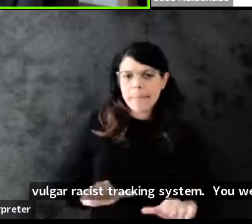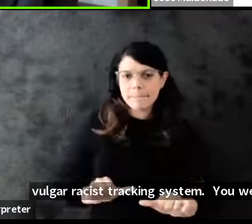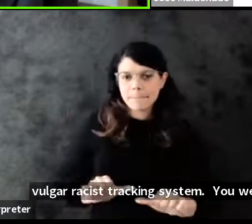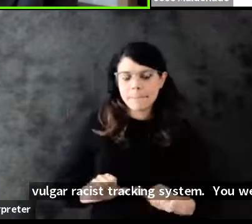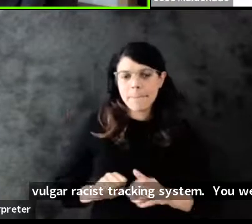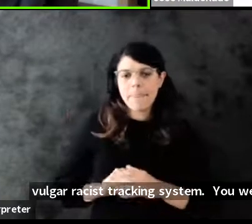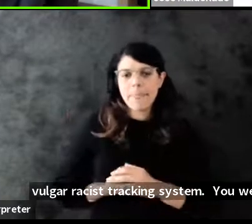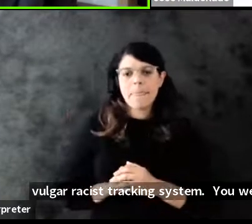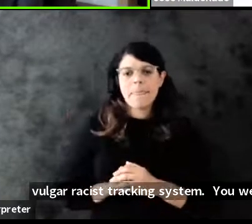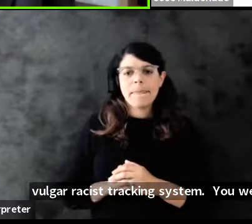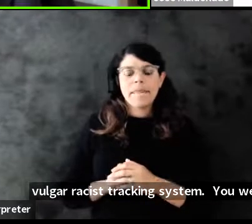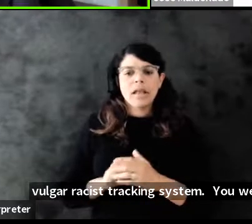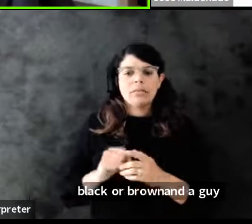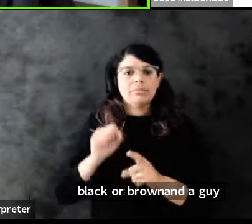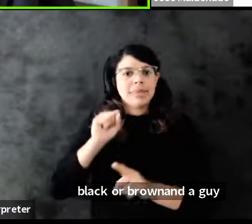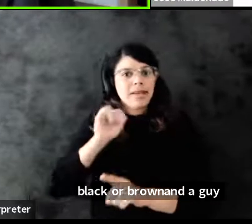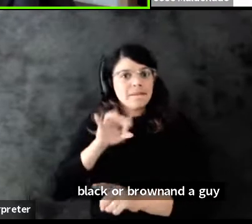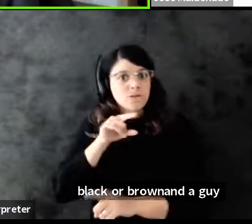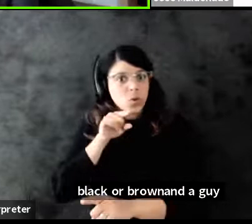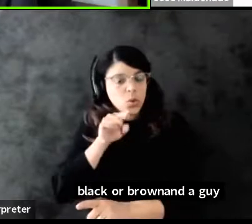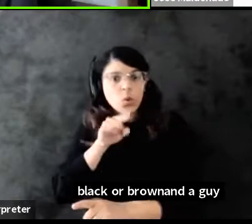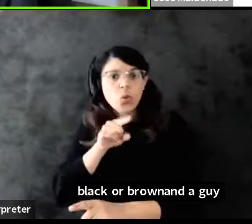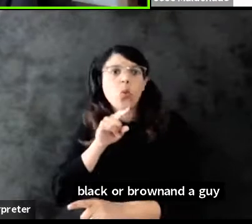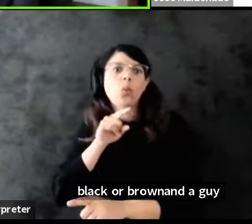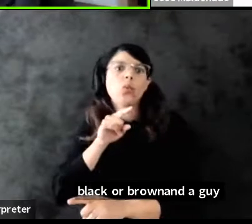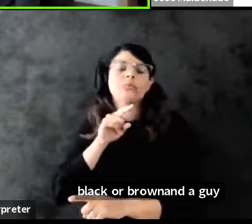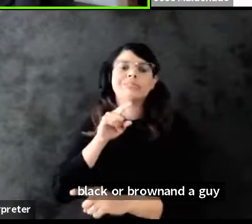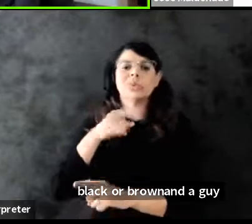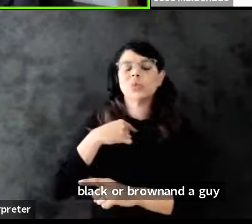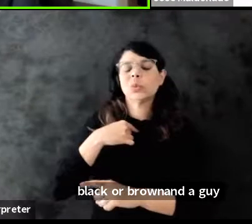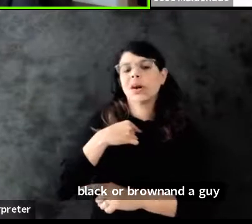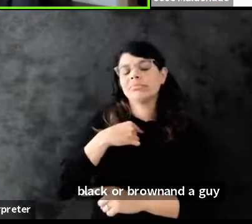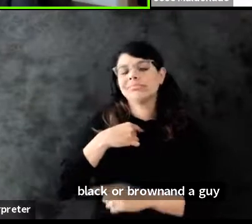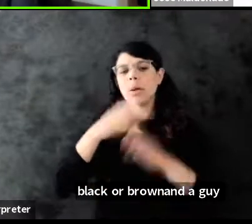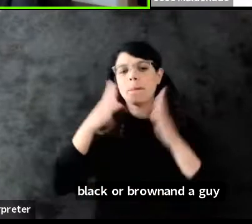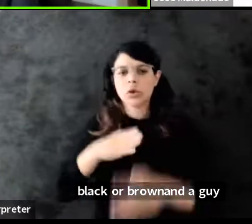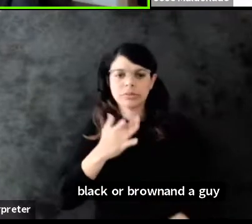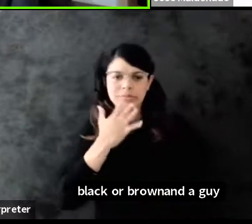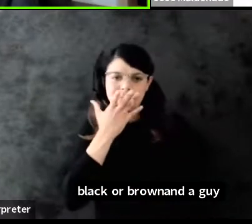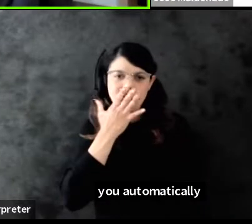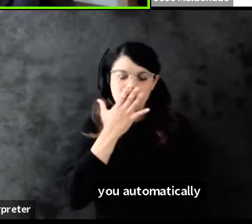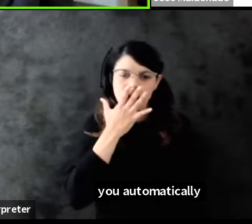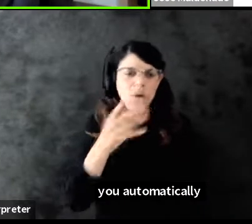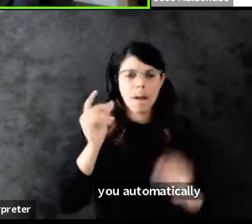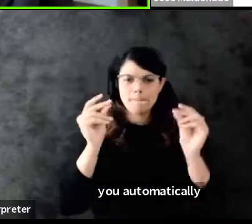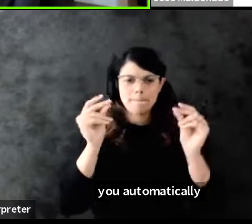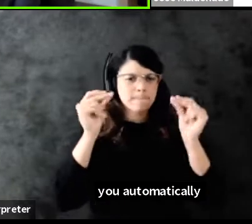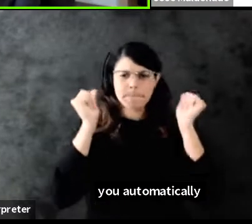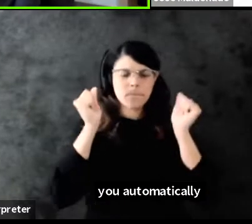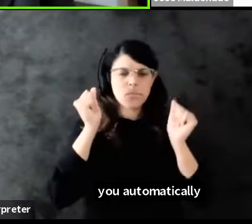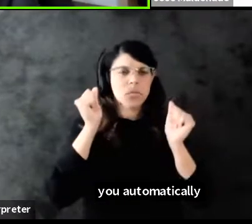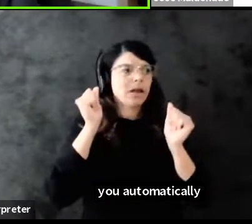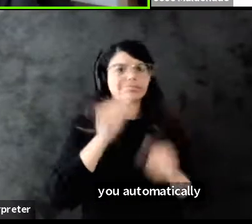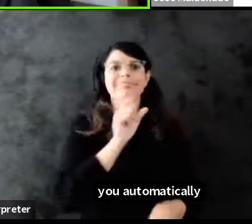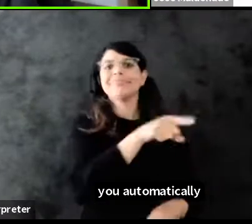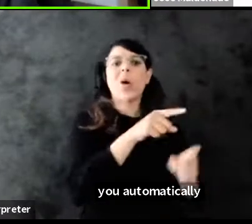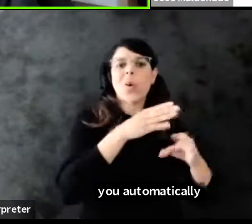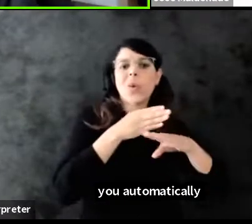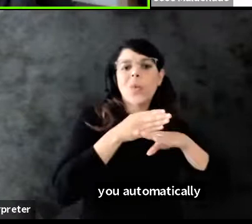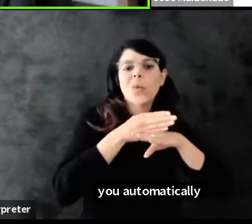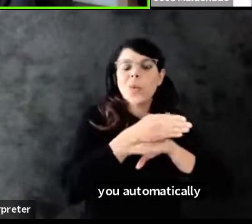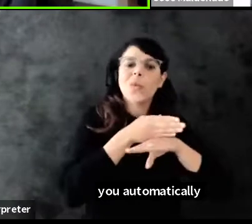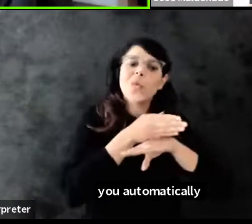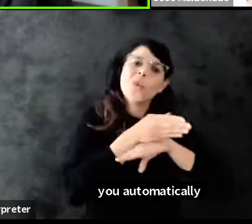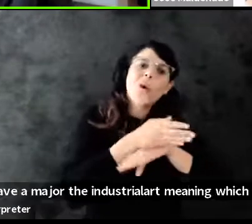of industrial arts, meaning wood shop, auto shop, and that kind of thing. Never any academic courses that prepare you